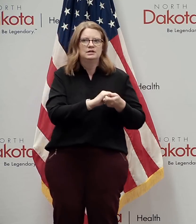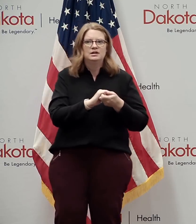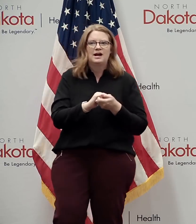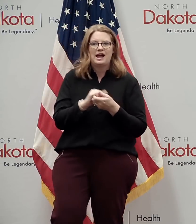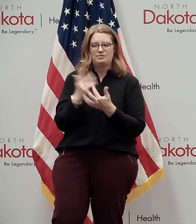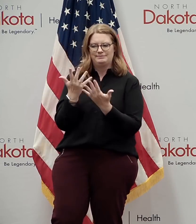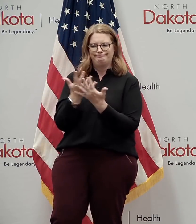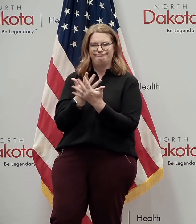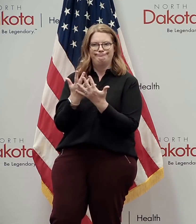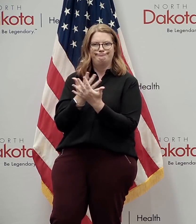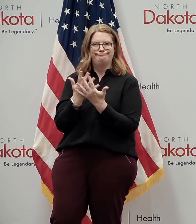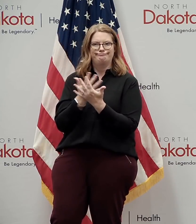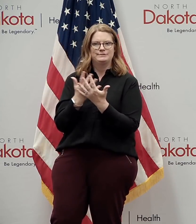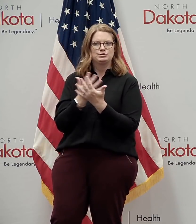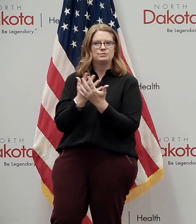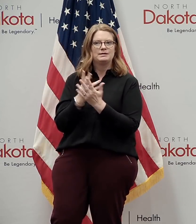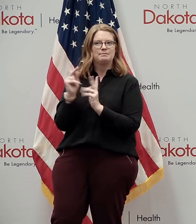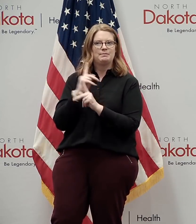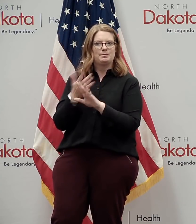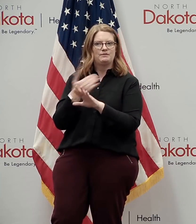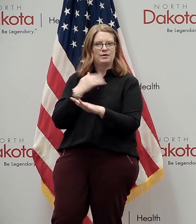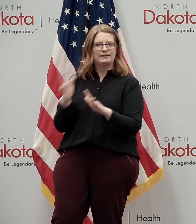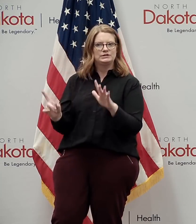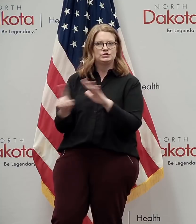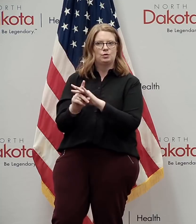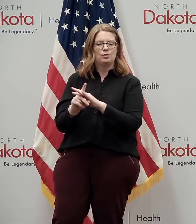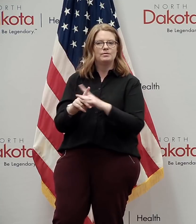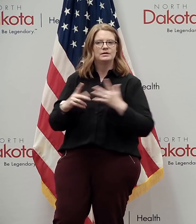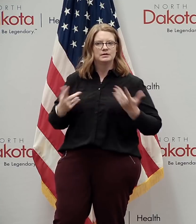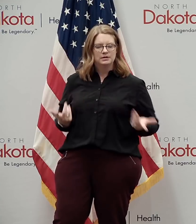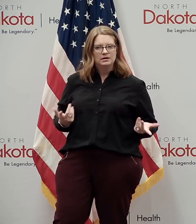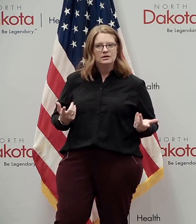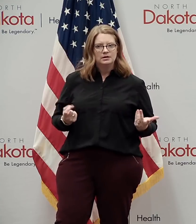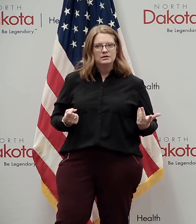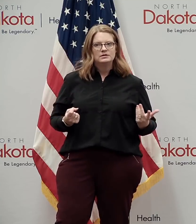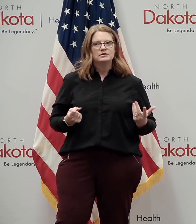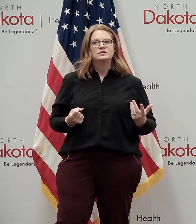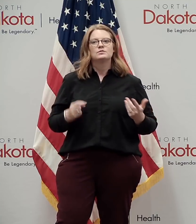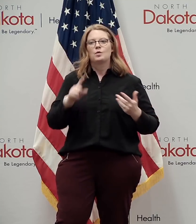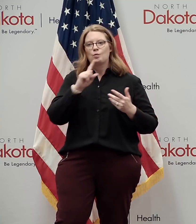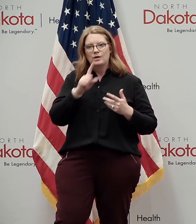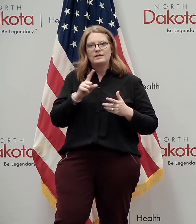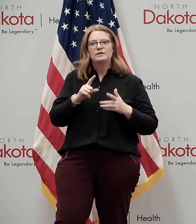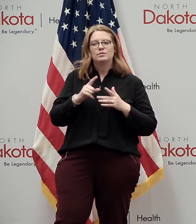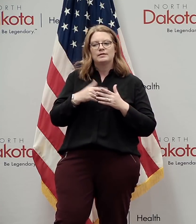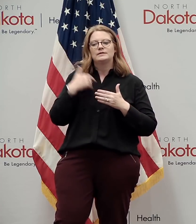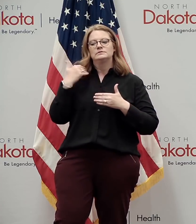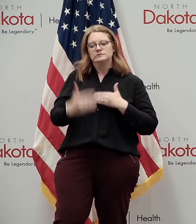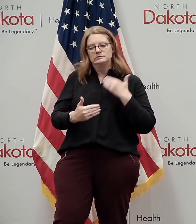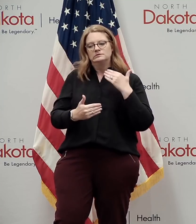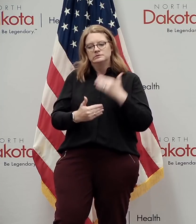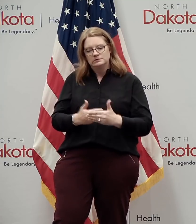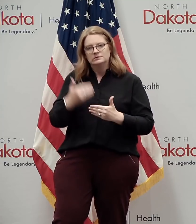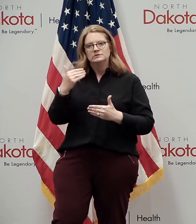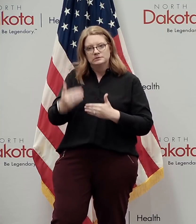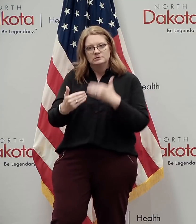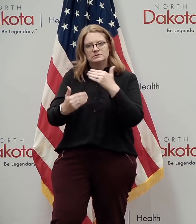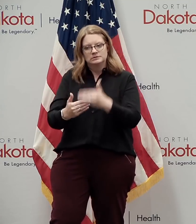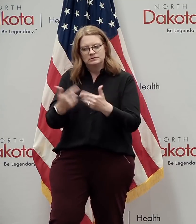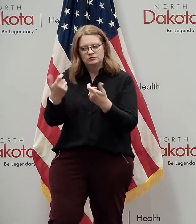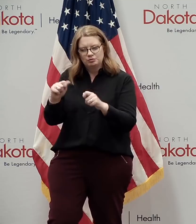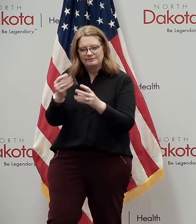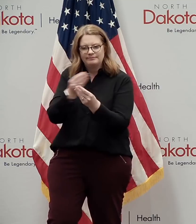students that will be coming back to campus. All of these are like in a war of attrition to just keep knocking this down. I was talking to